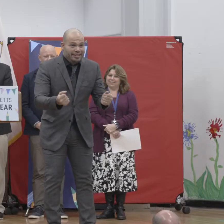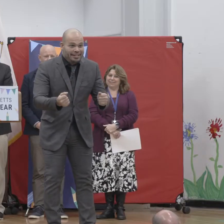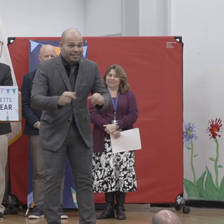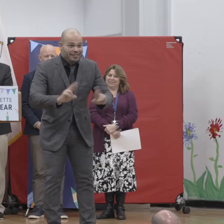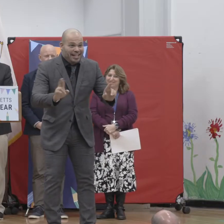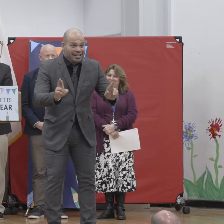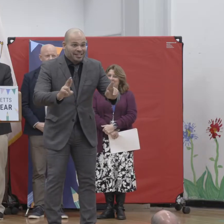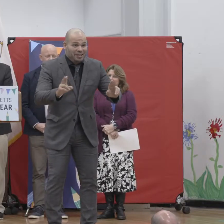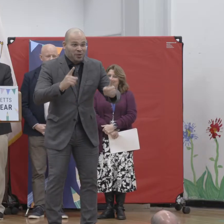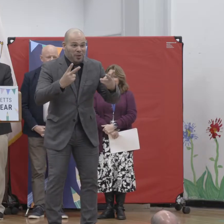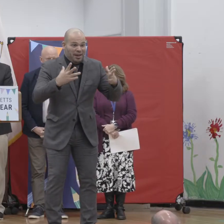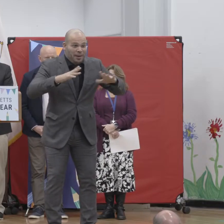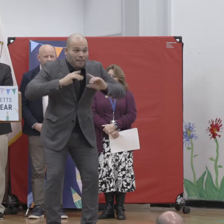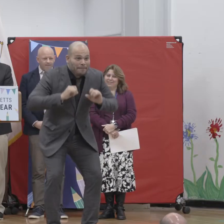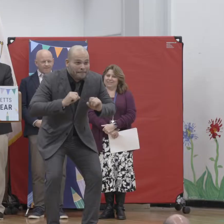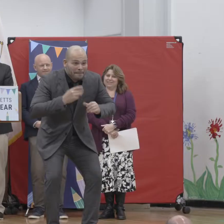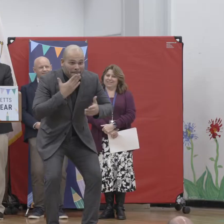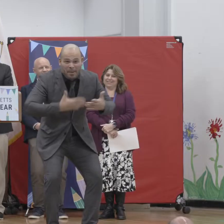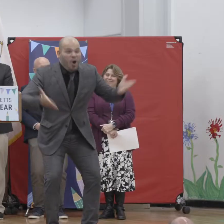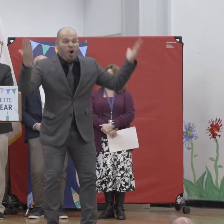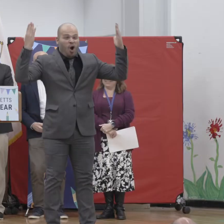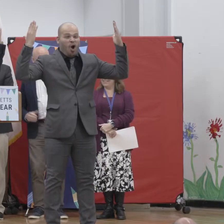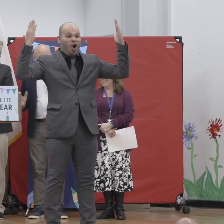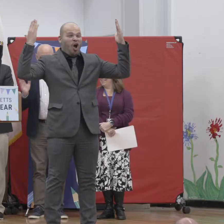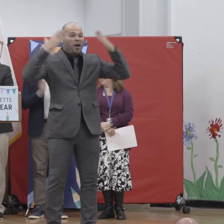1, 2, 3.